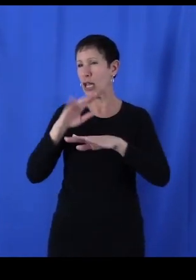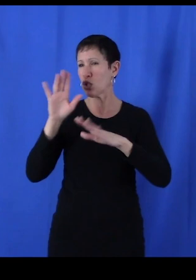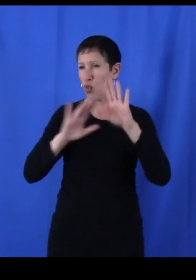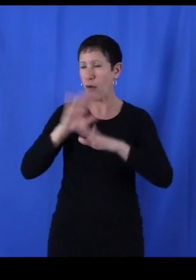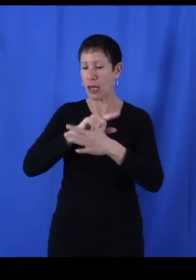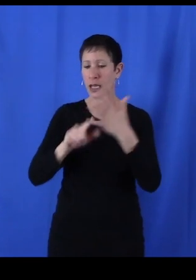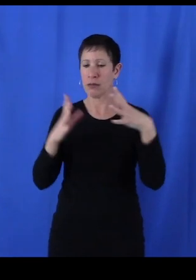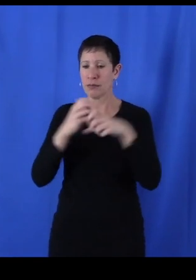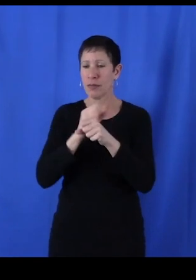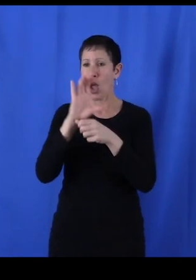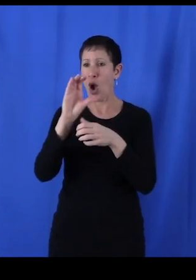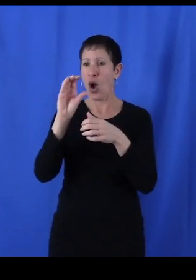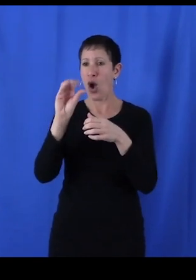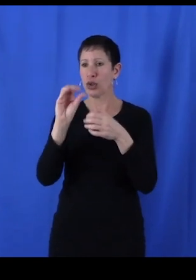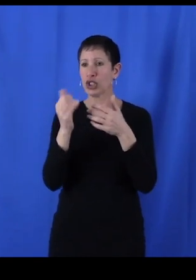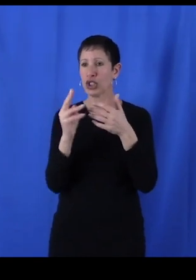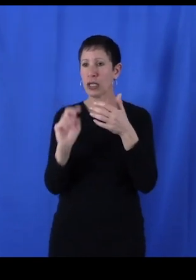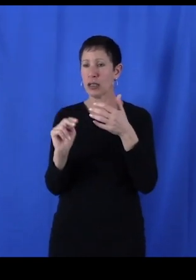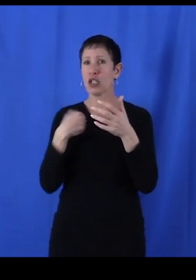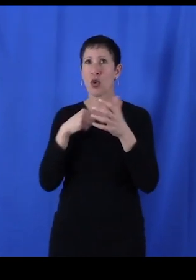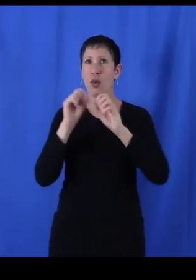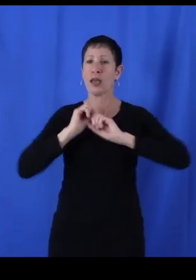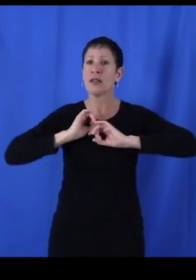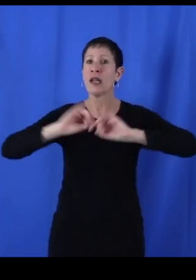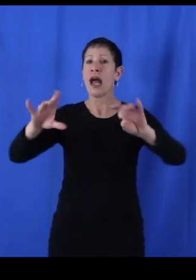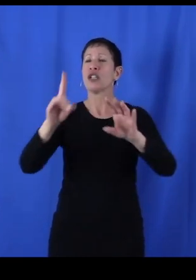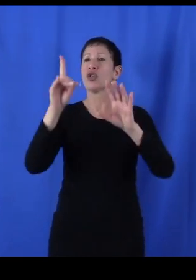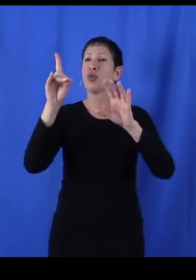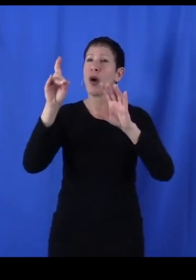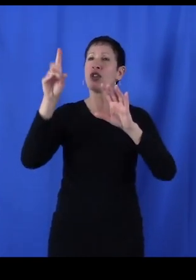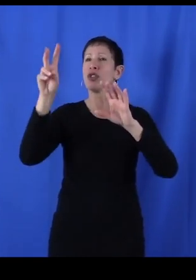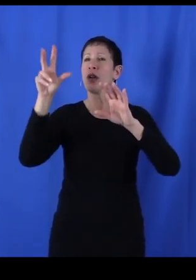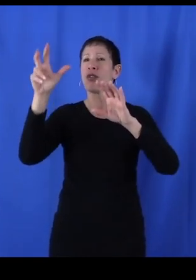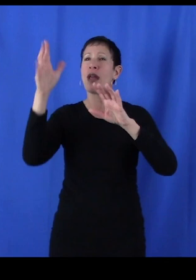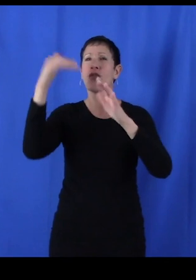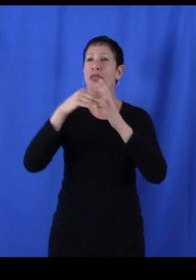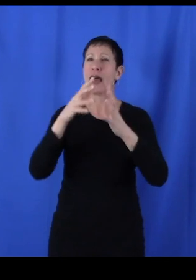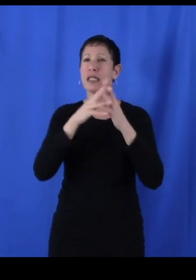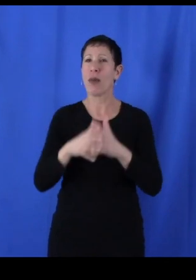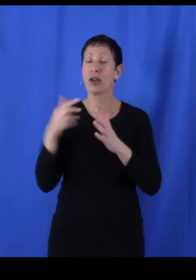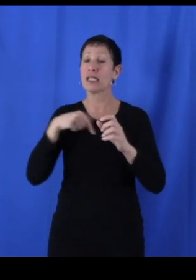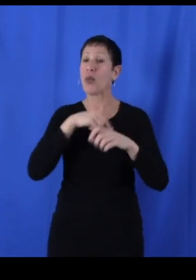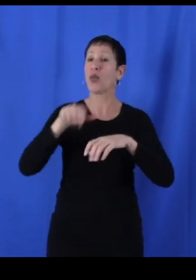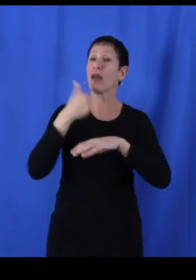By having hundreds and hundreds of thousands of Americans undertake this survey, we were able to form a model to predict the personality of